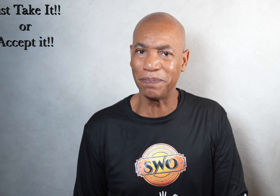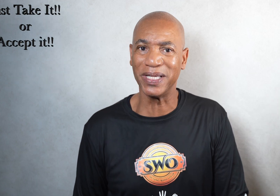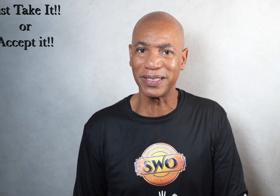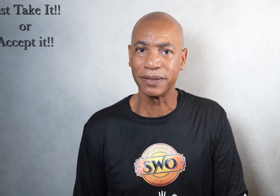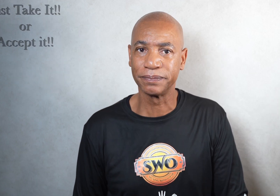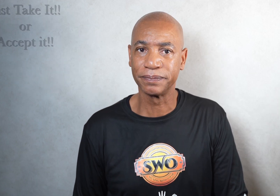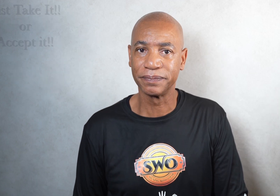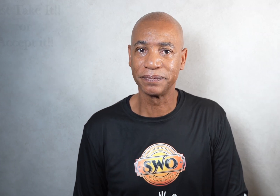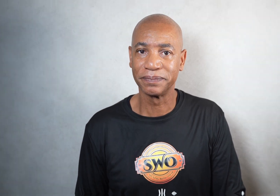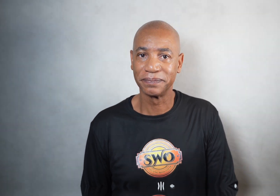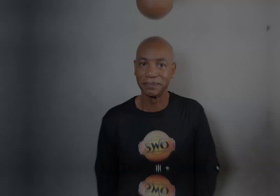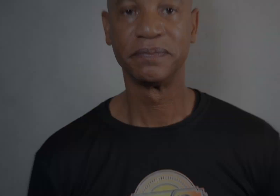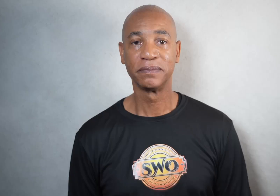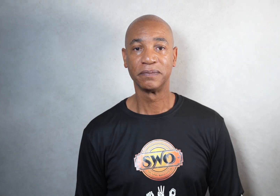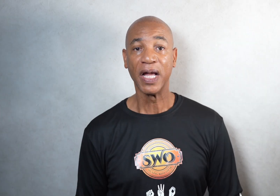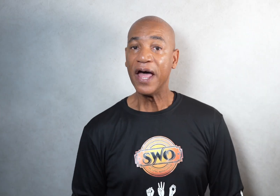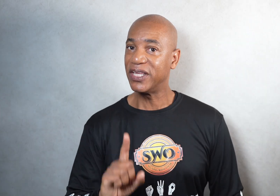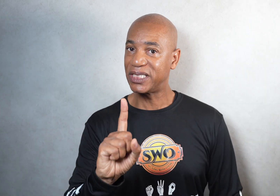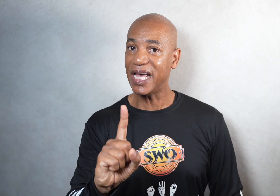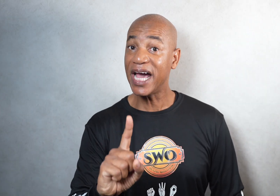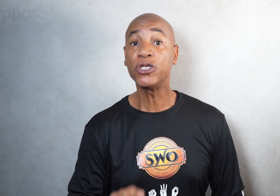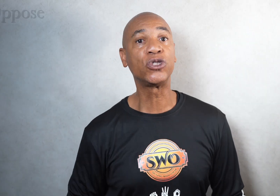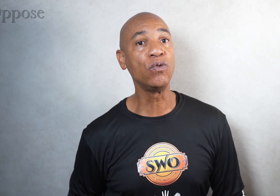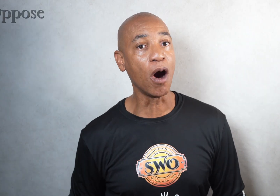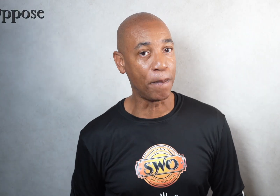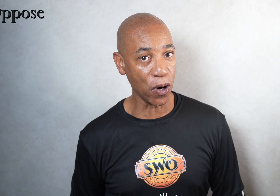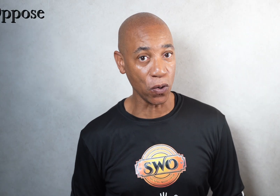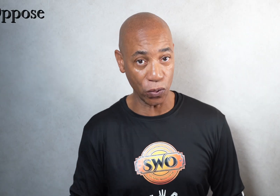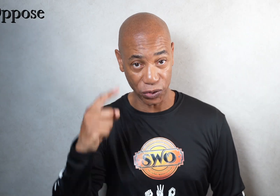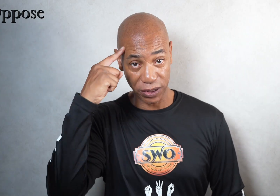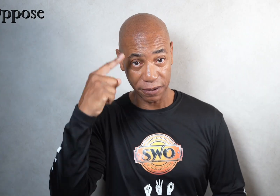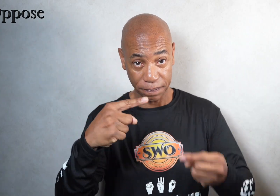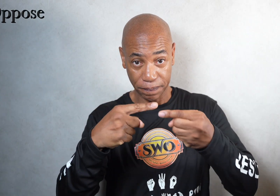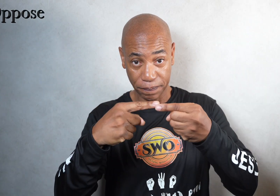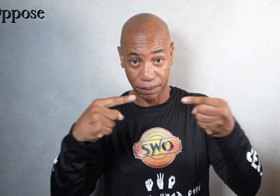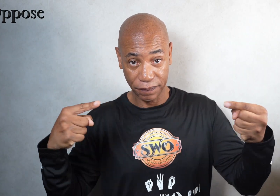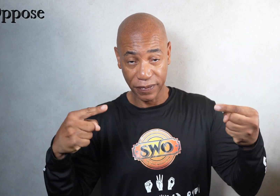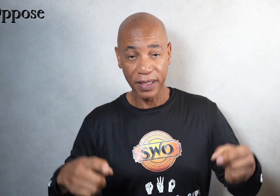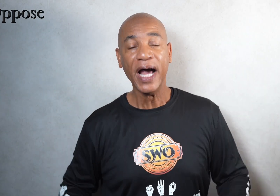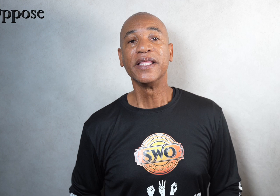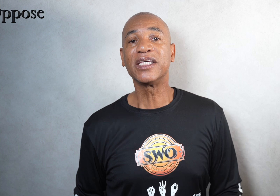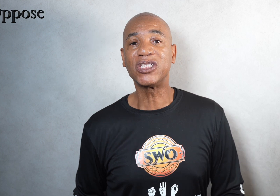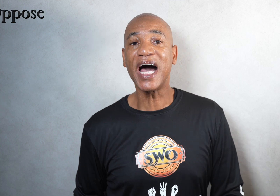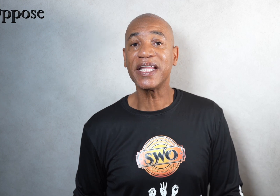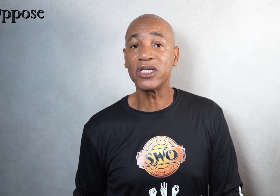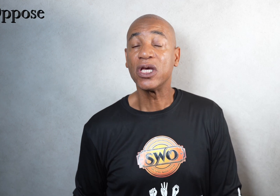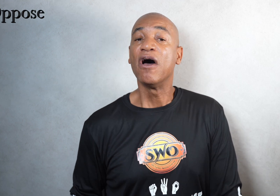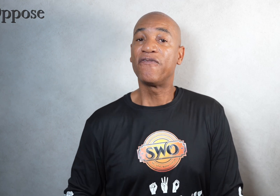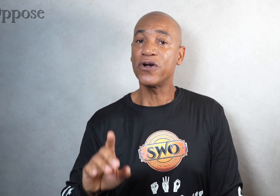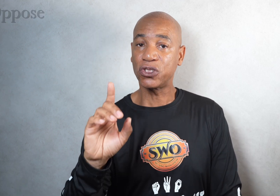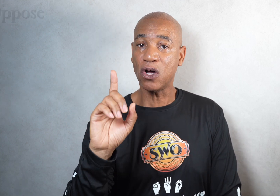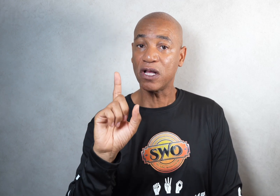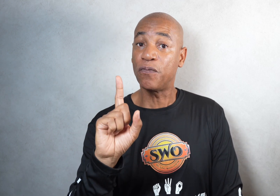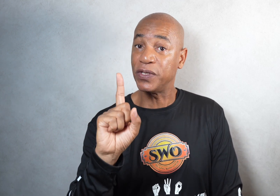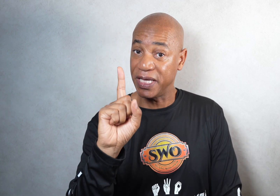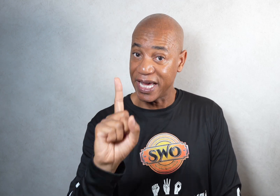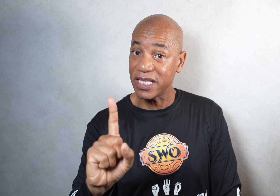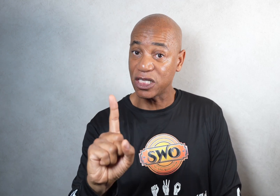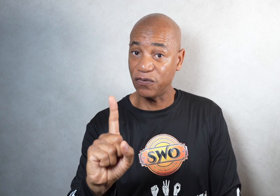it. The sign to oppose. The sign is first start off with the index finger